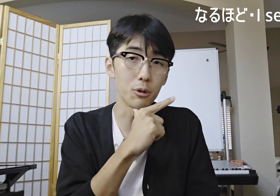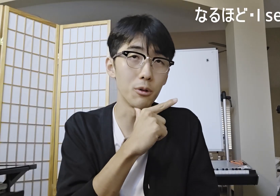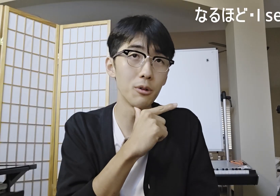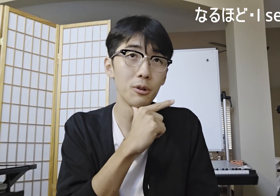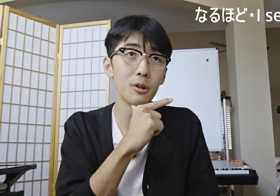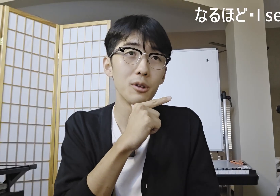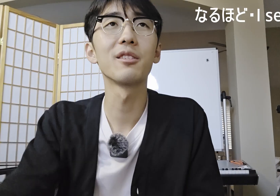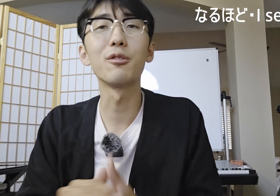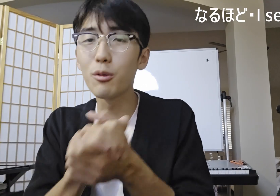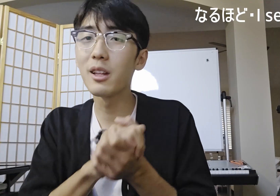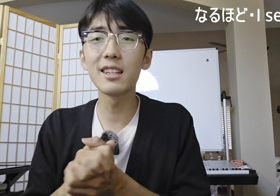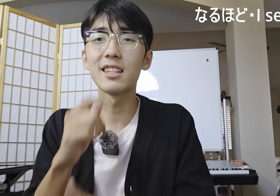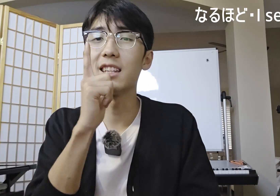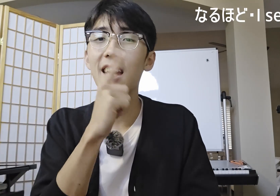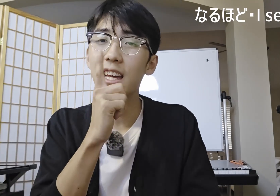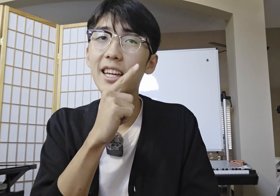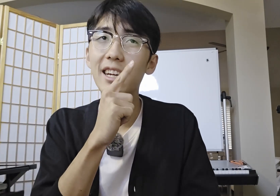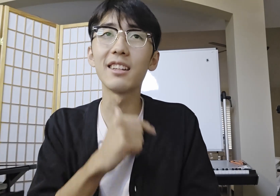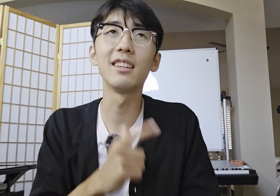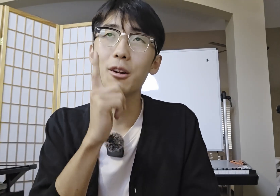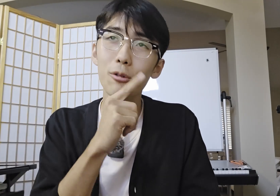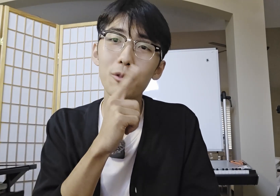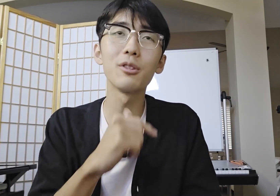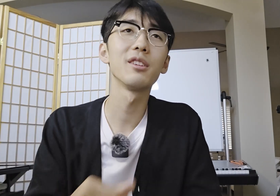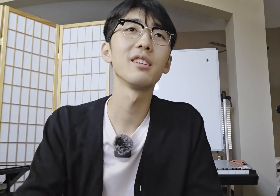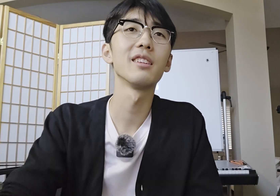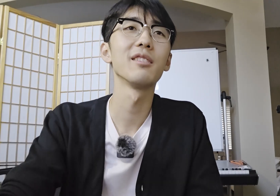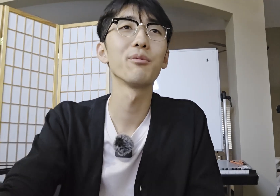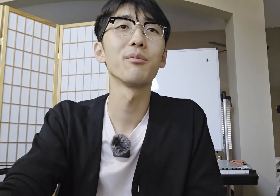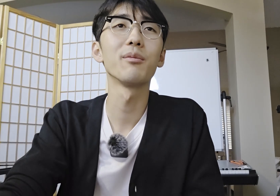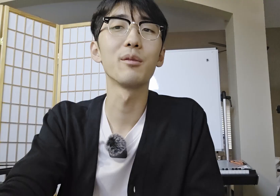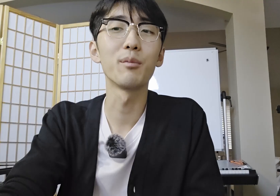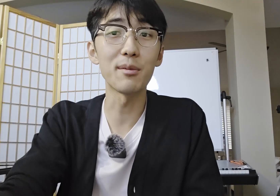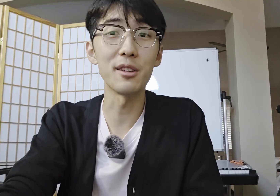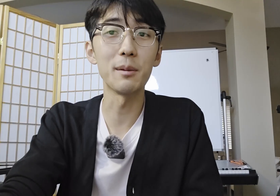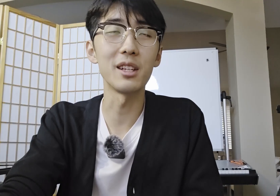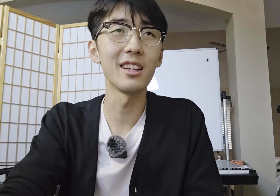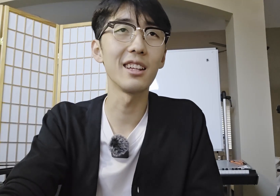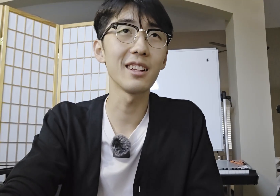naruhodo. So tomodachi ne, naruhodo. That's my assumption.